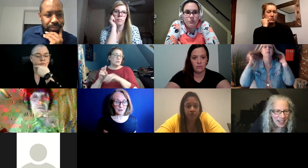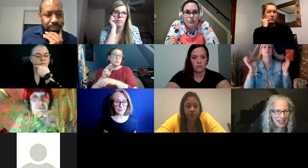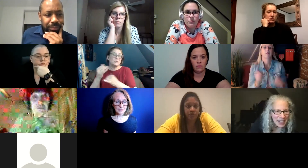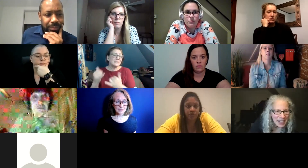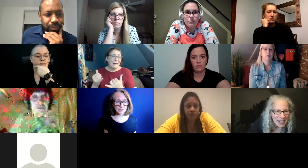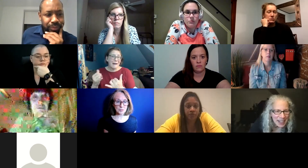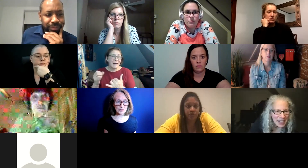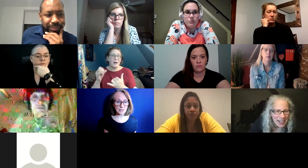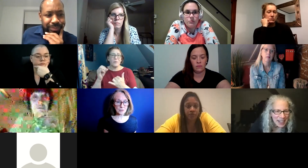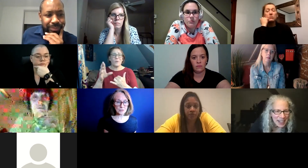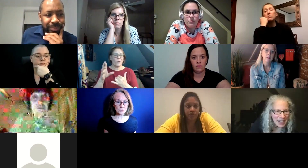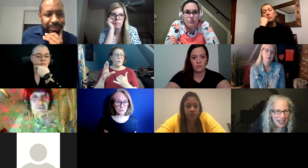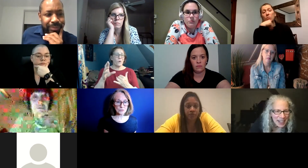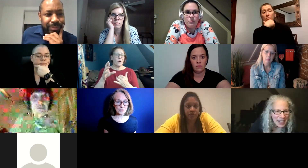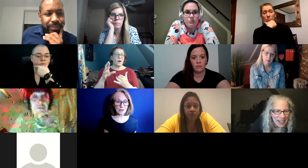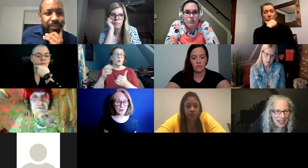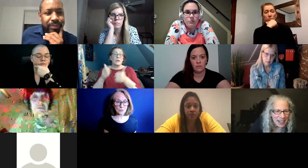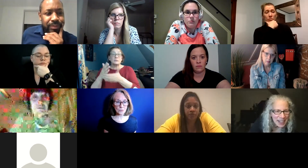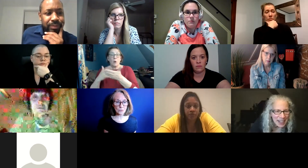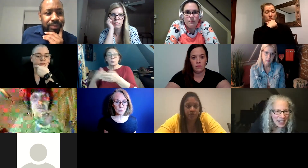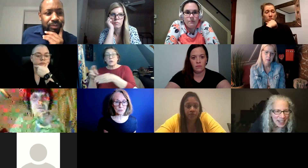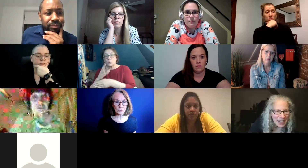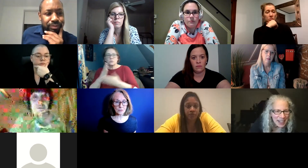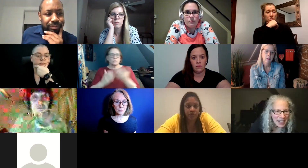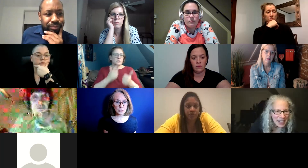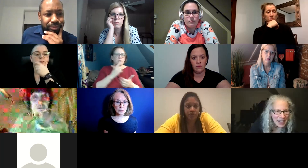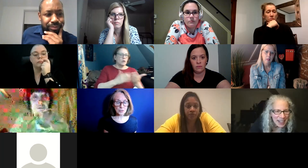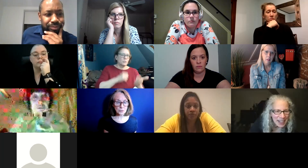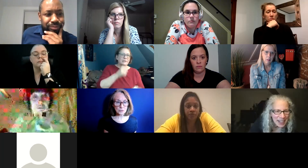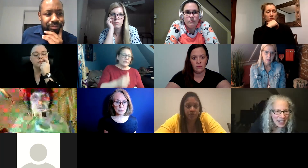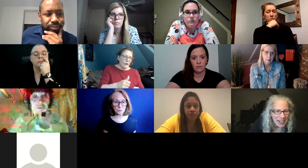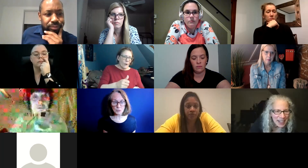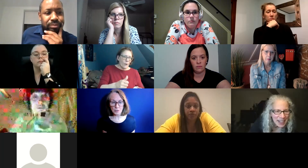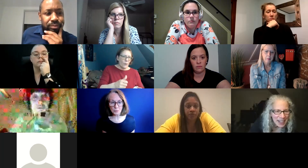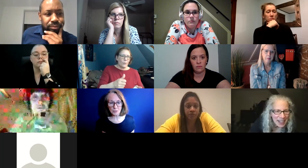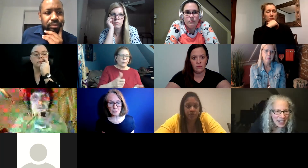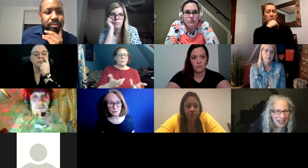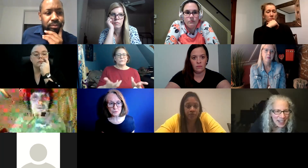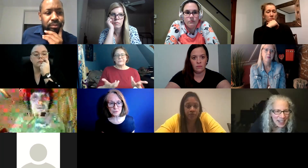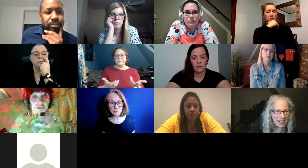Holly explains how it's used now, or which part are we using, which part are we not using?